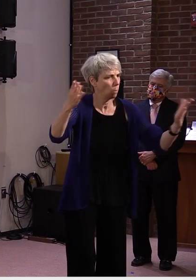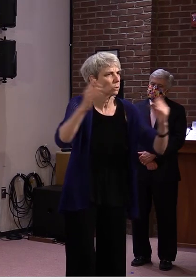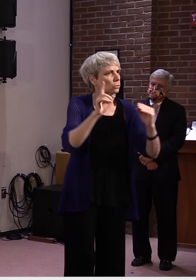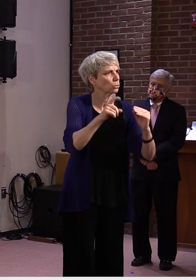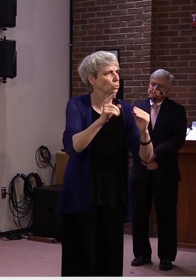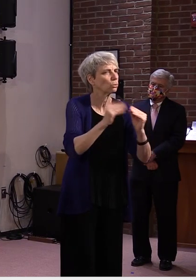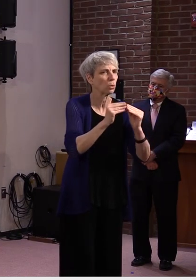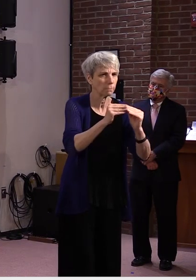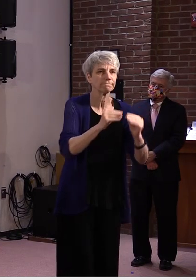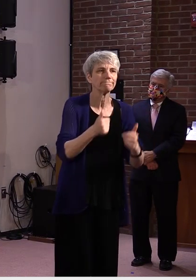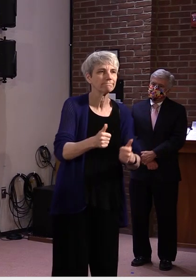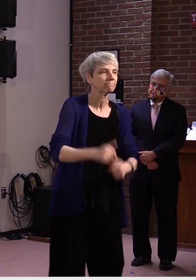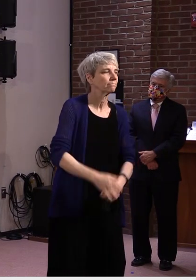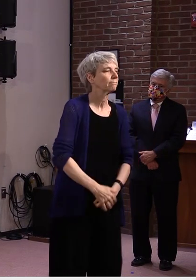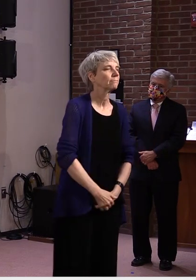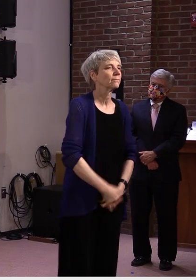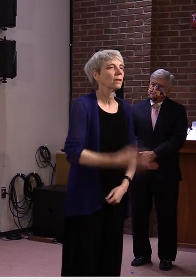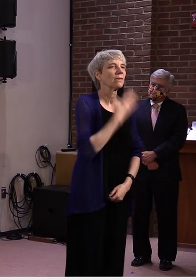Thank you.